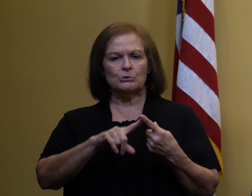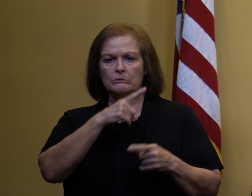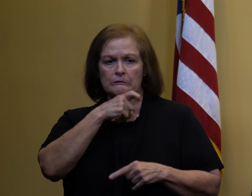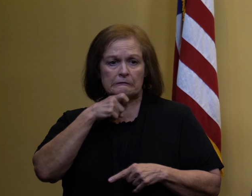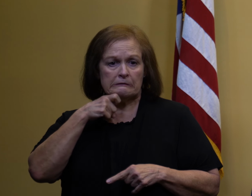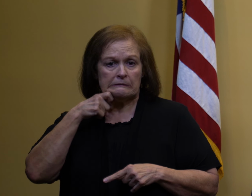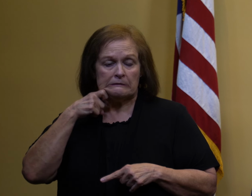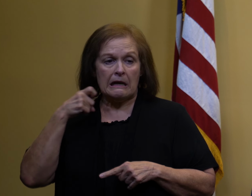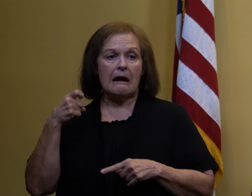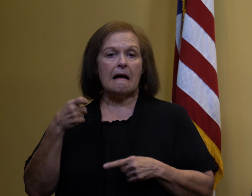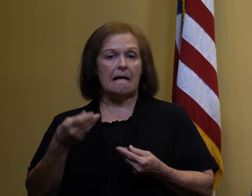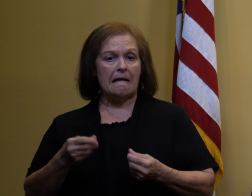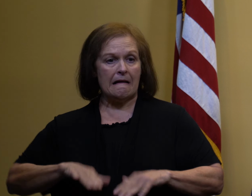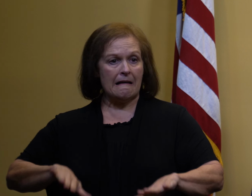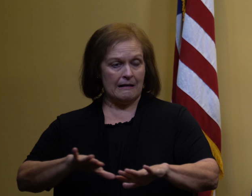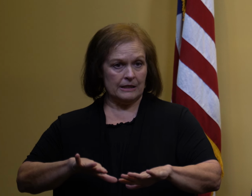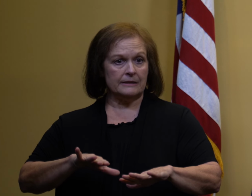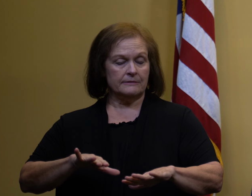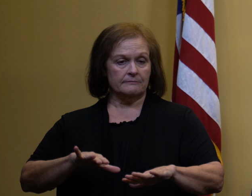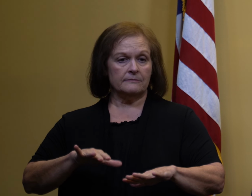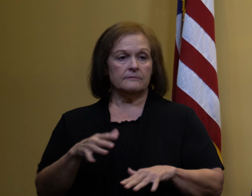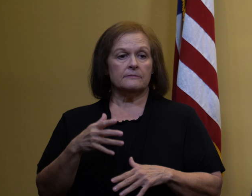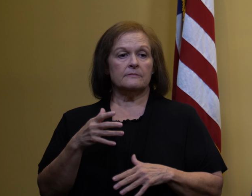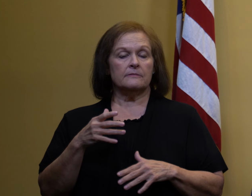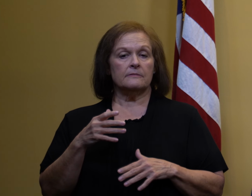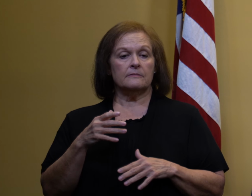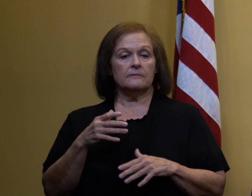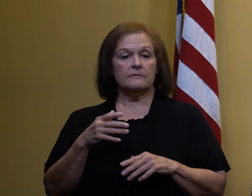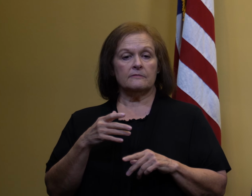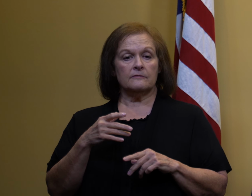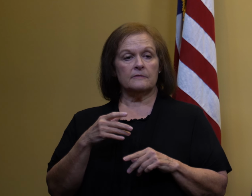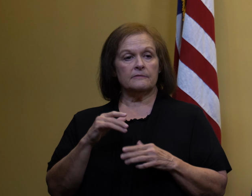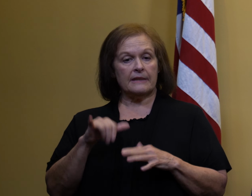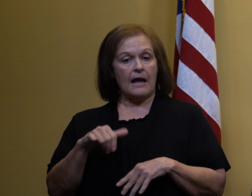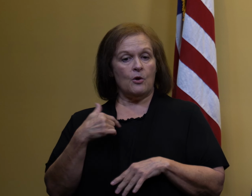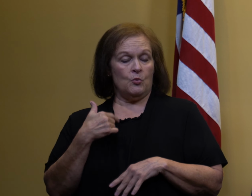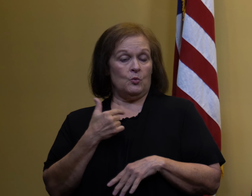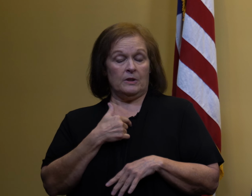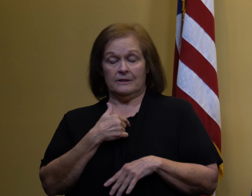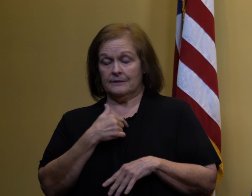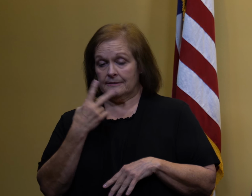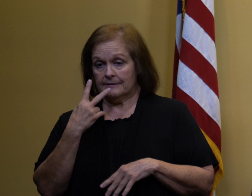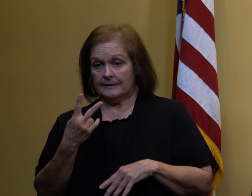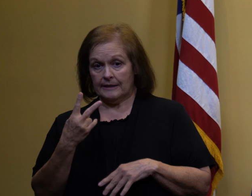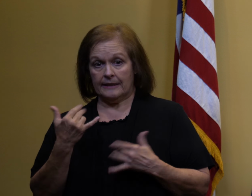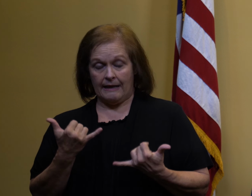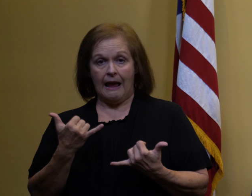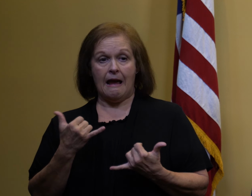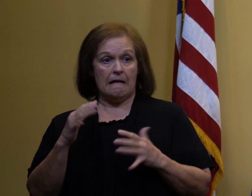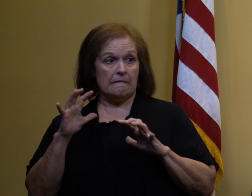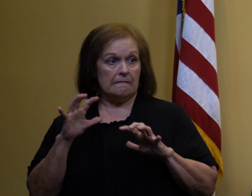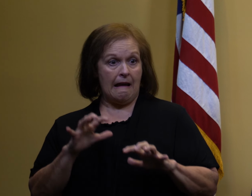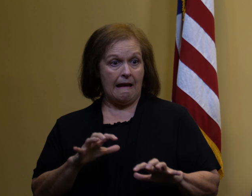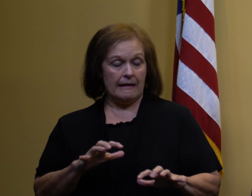we have been experiencing throughout the city as well, coming from off of years where we're seeing the highest rain events to then slowing down